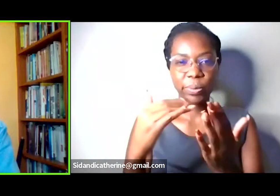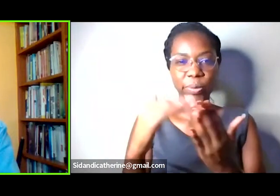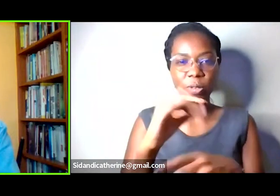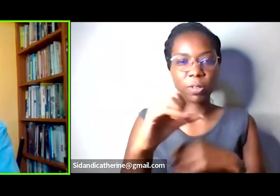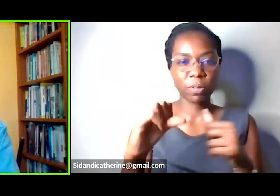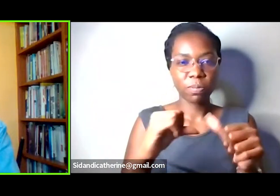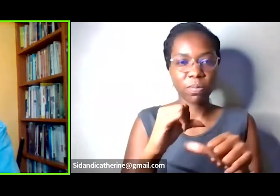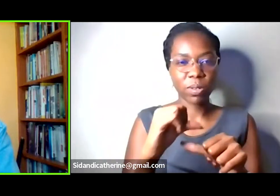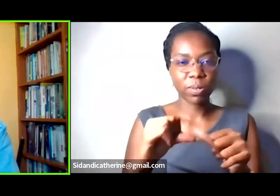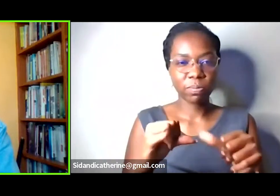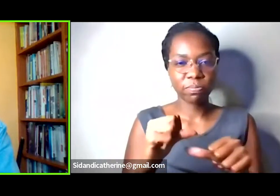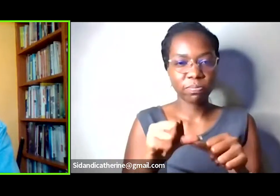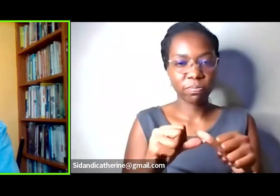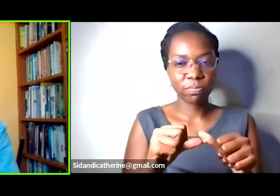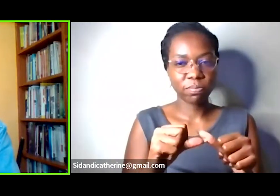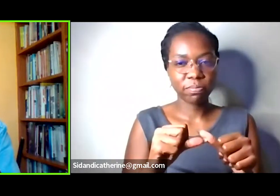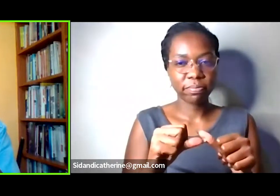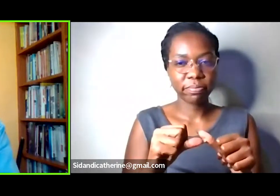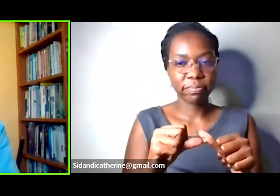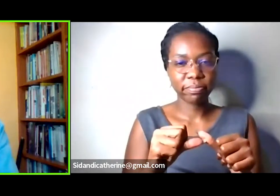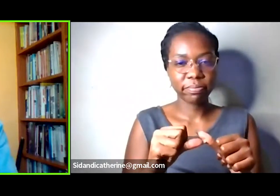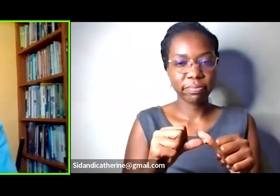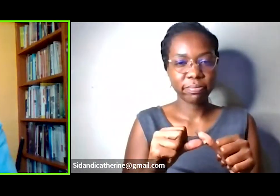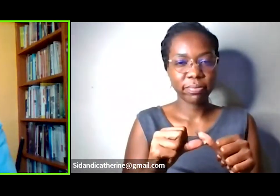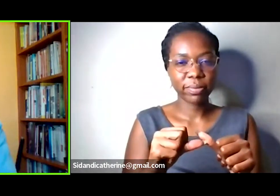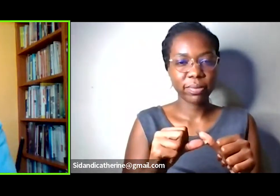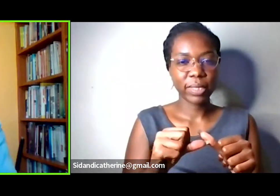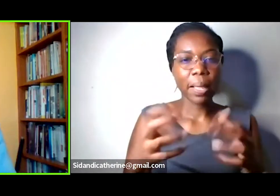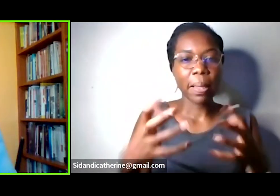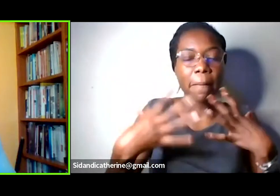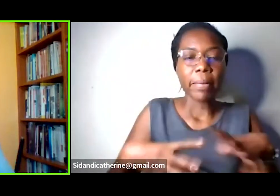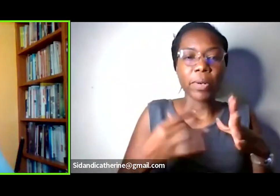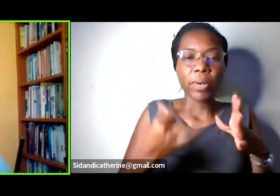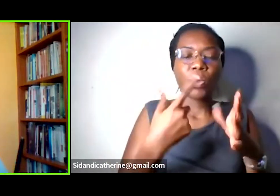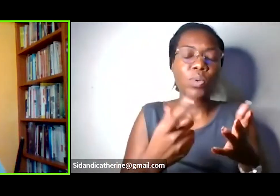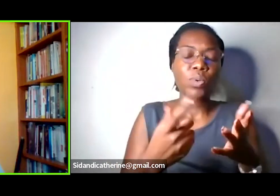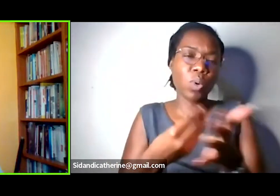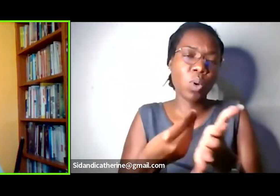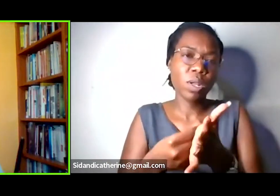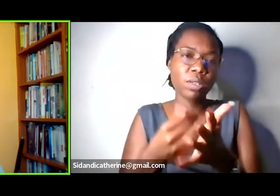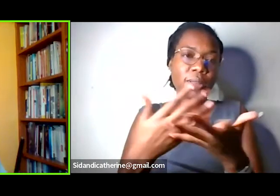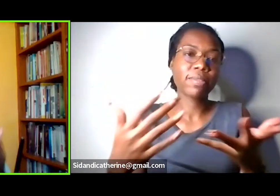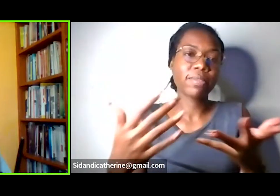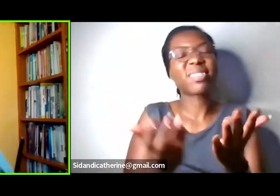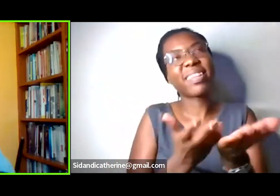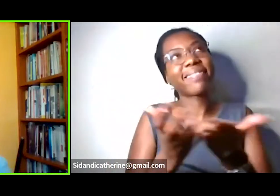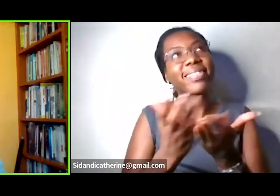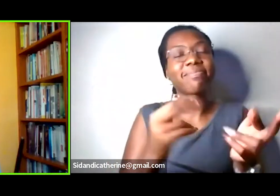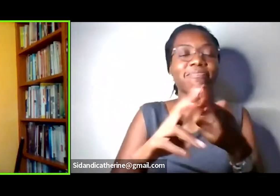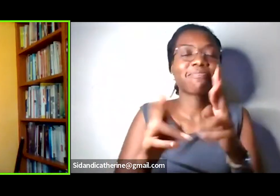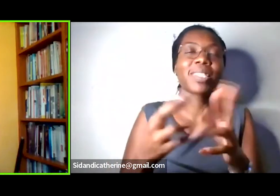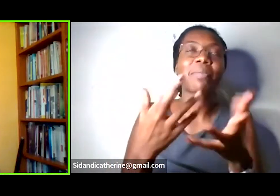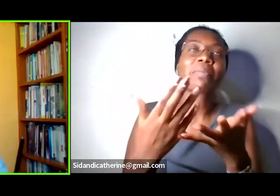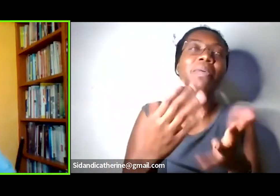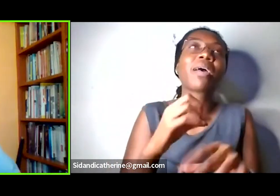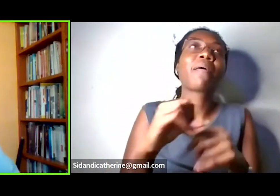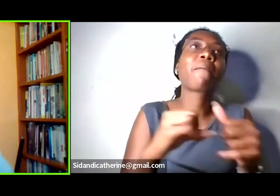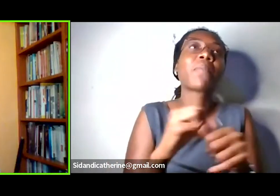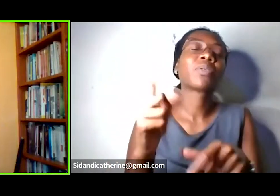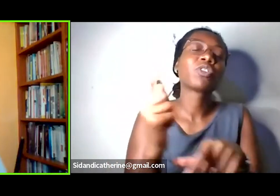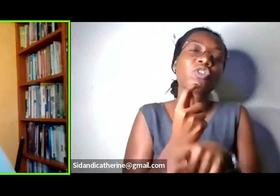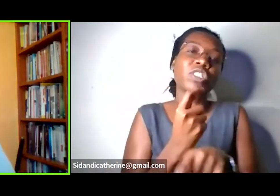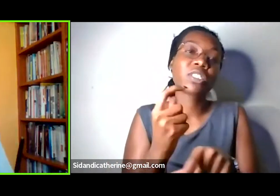on stages, I always request to get the contacts of the people whom I'm speaking to so that I can continue educating